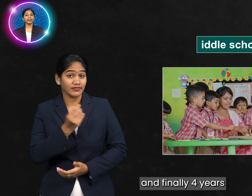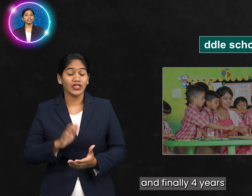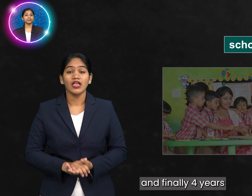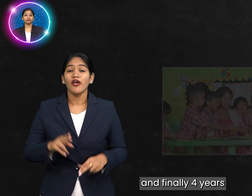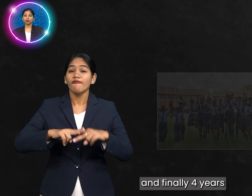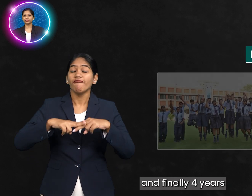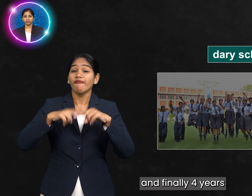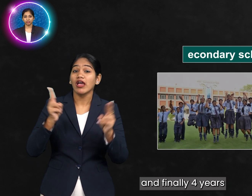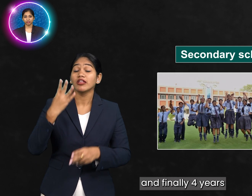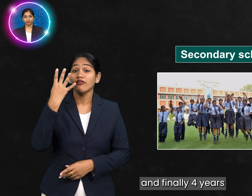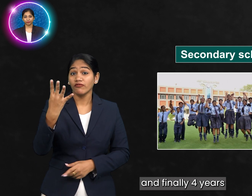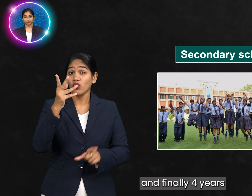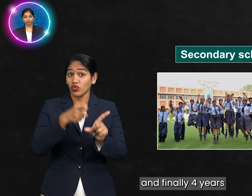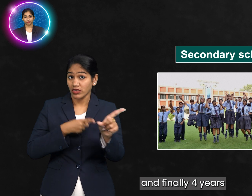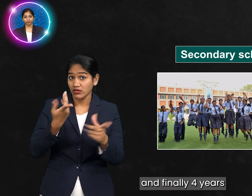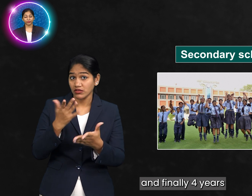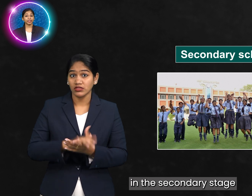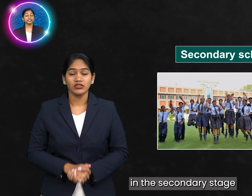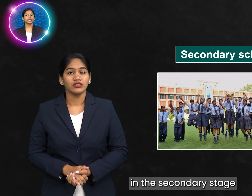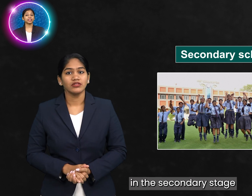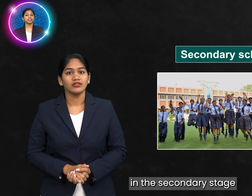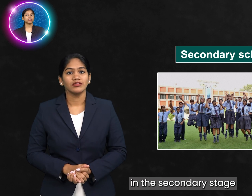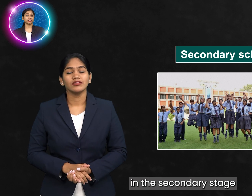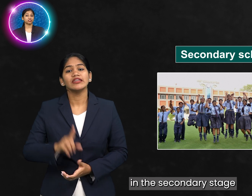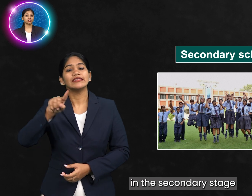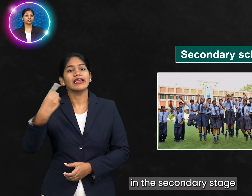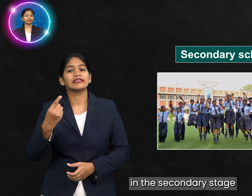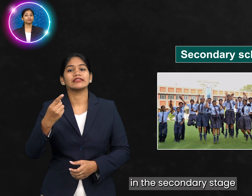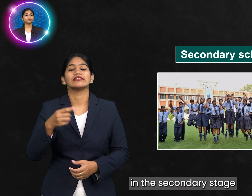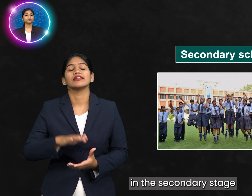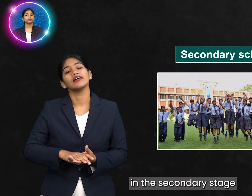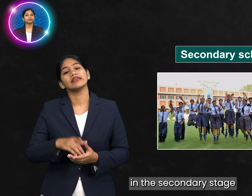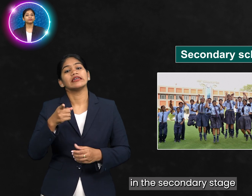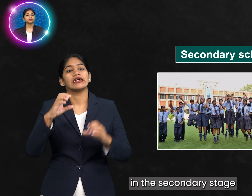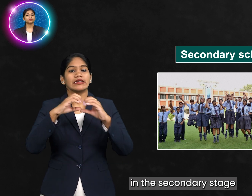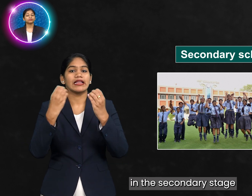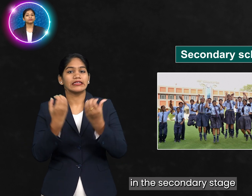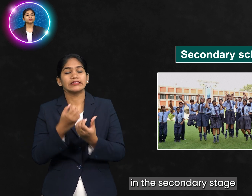And finally 4 years in the secondary stage.